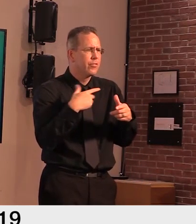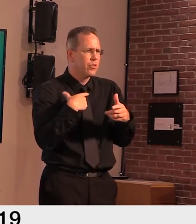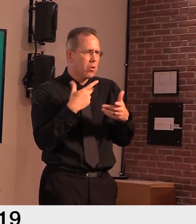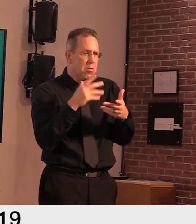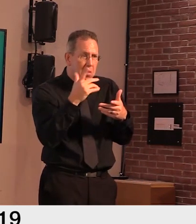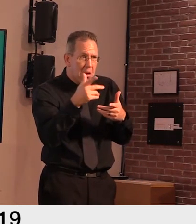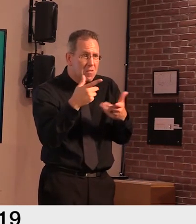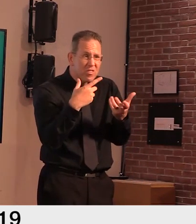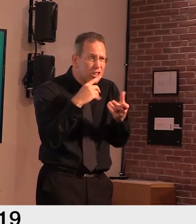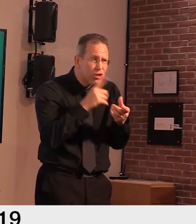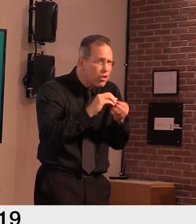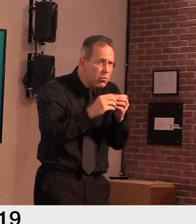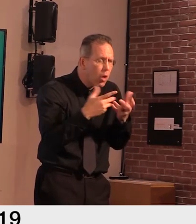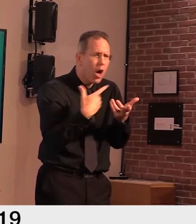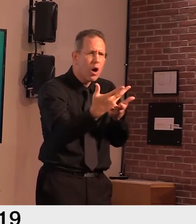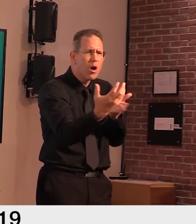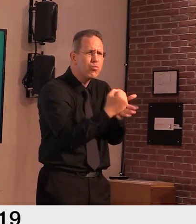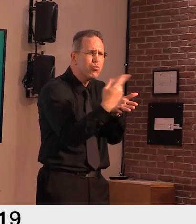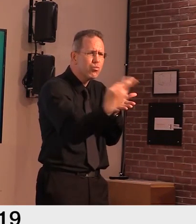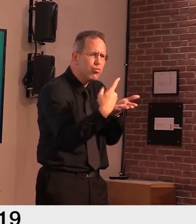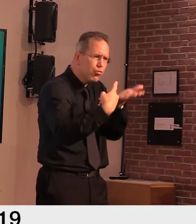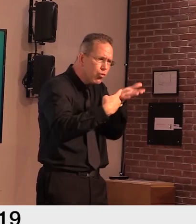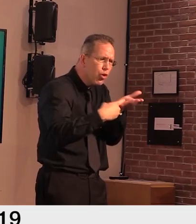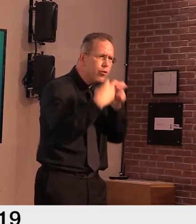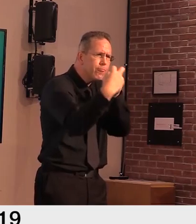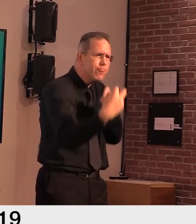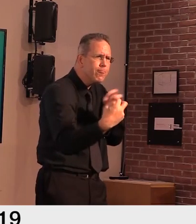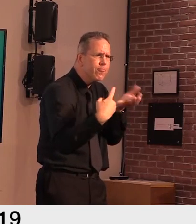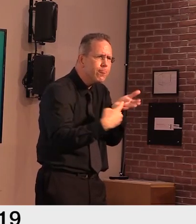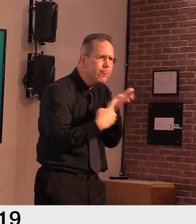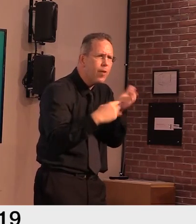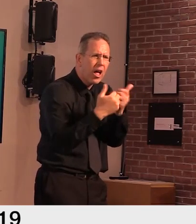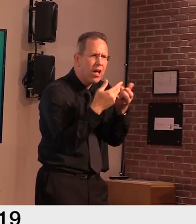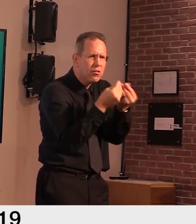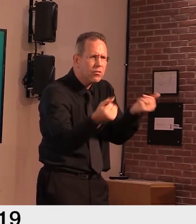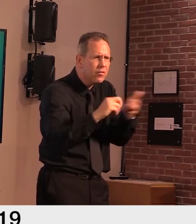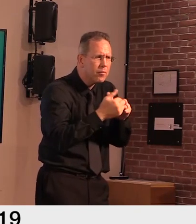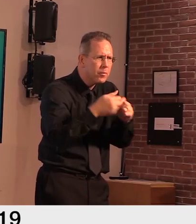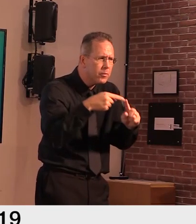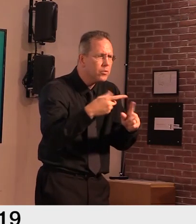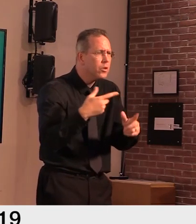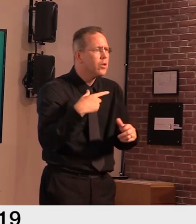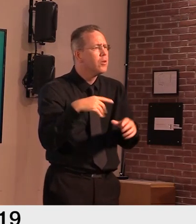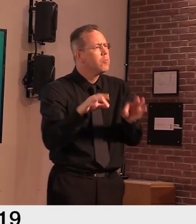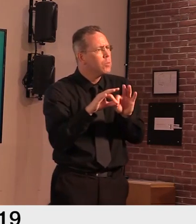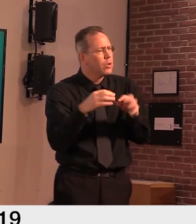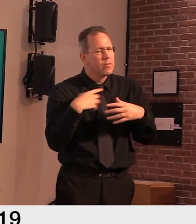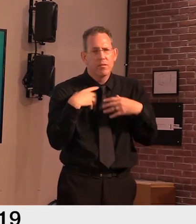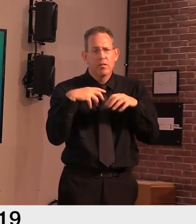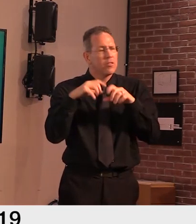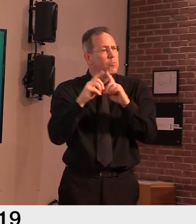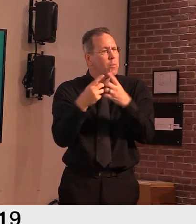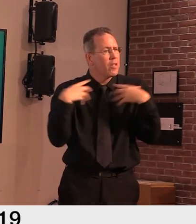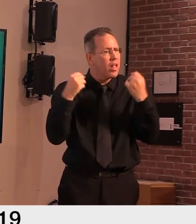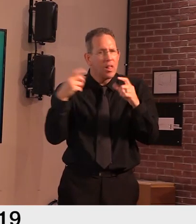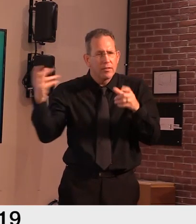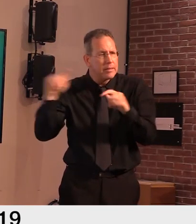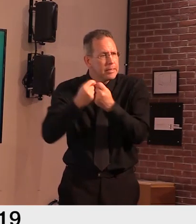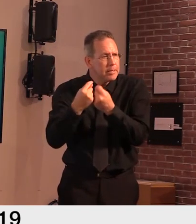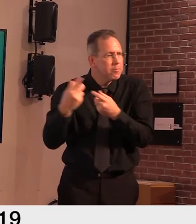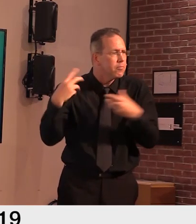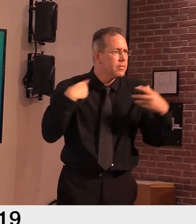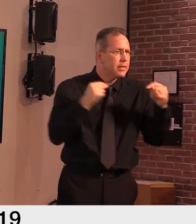plan accordingly to try to keep people properly distanced. And so we had to set a number. And again, there may not be perfection here,